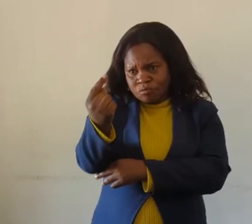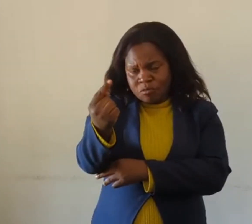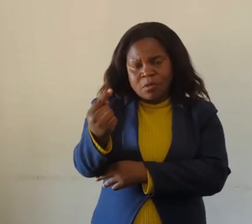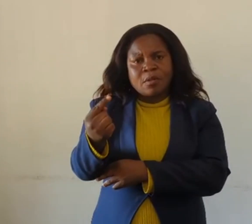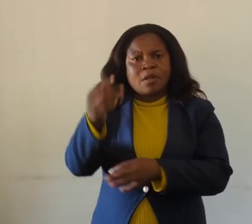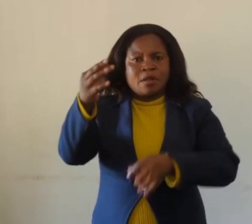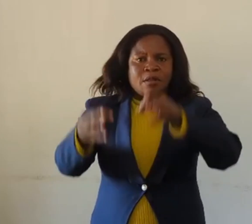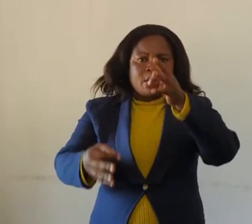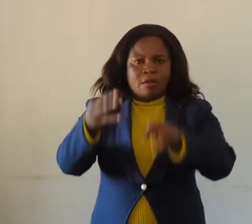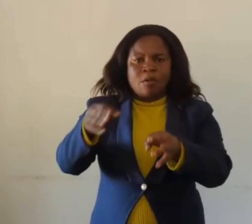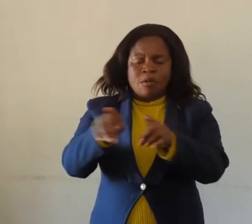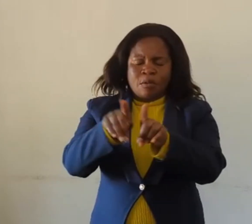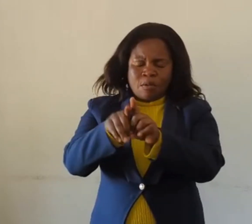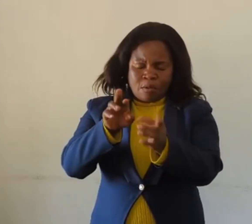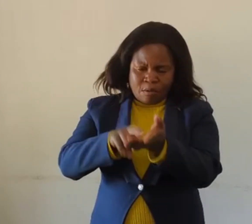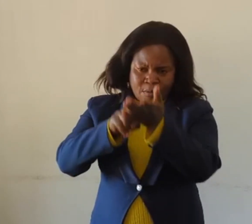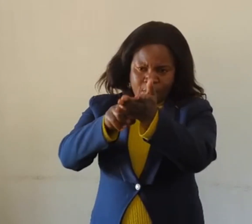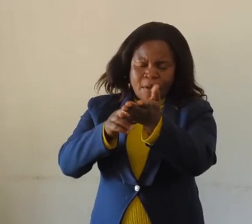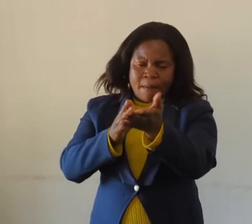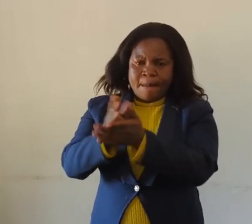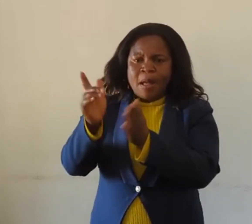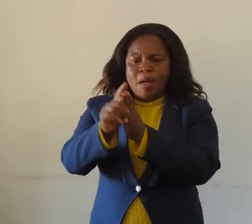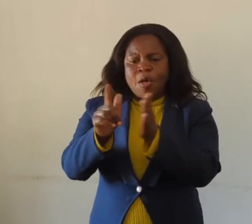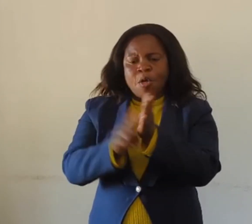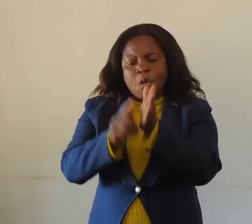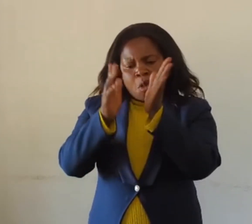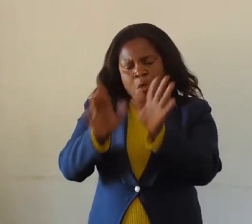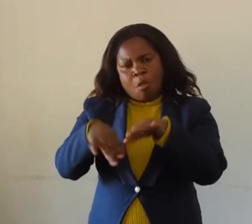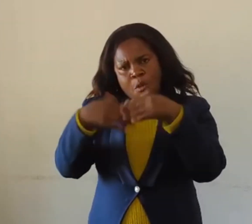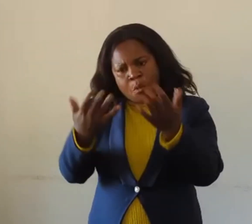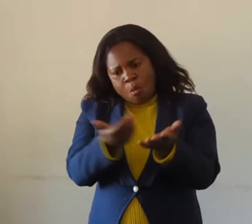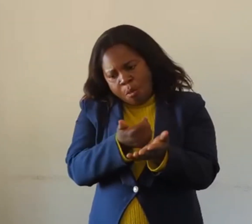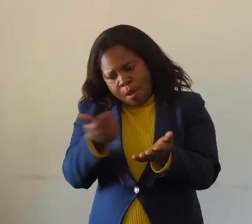be represented by a lawyer or other representatives.